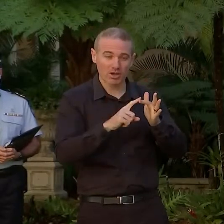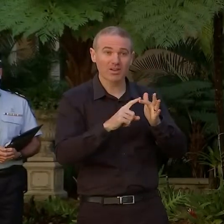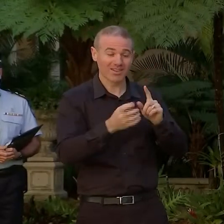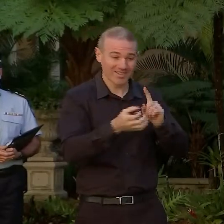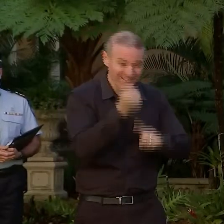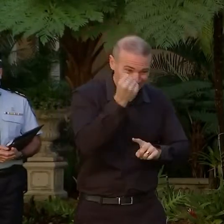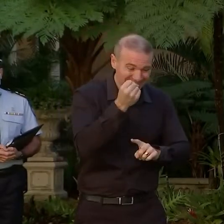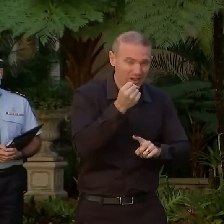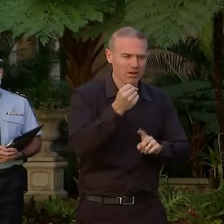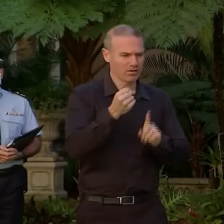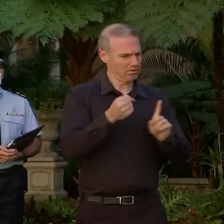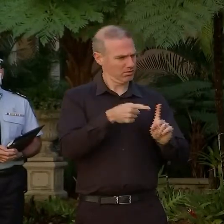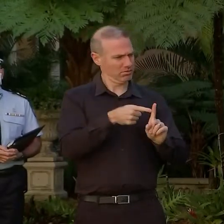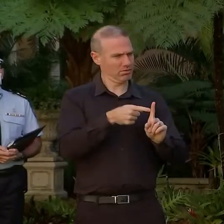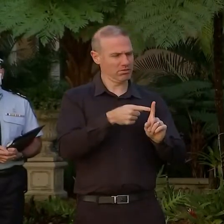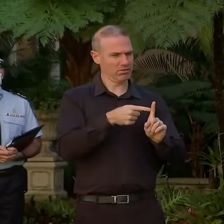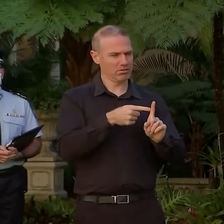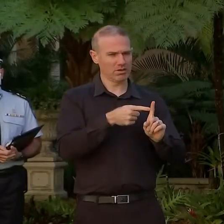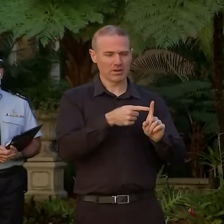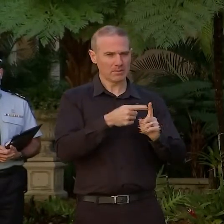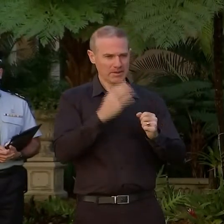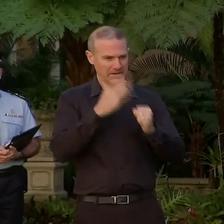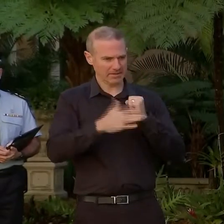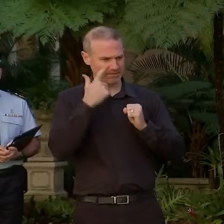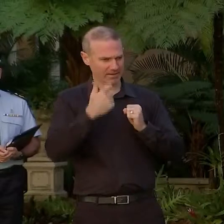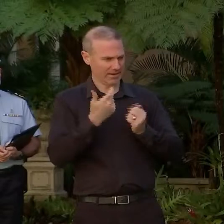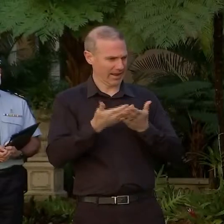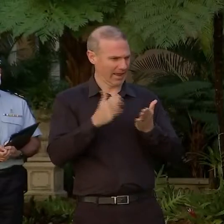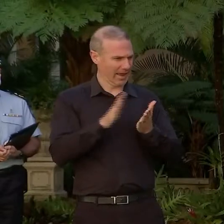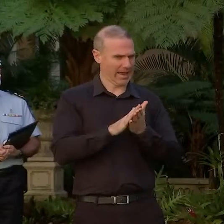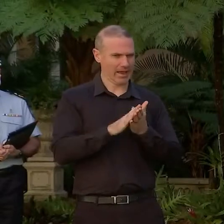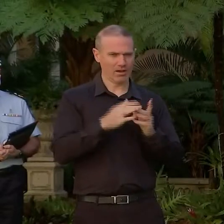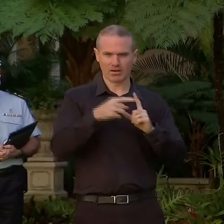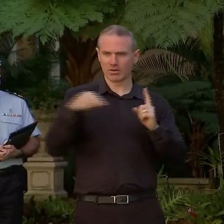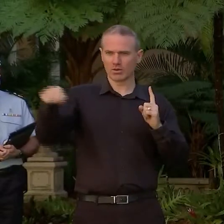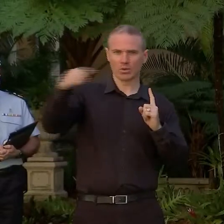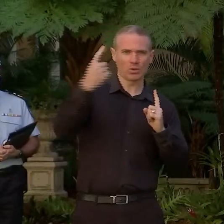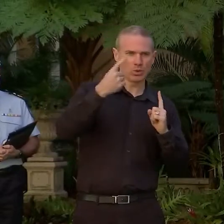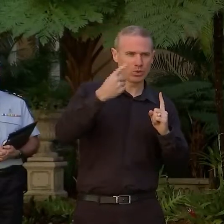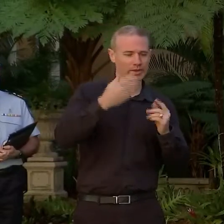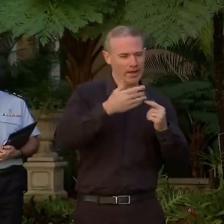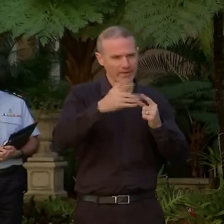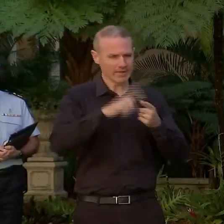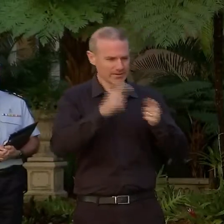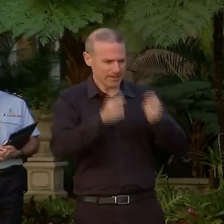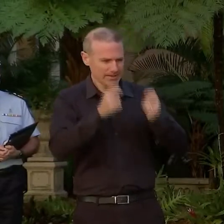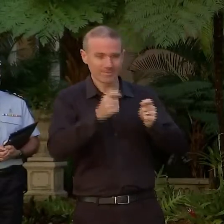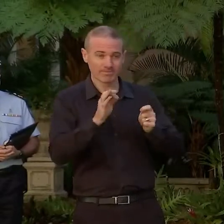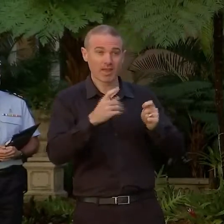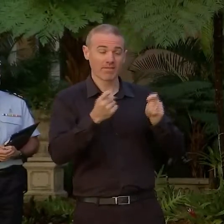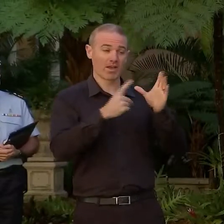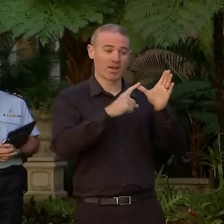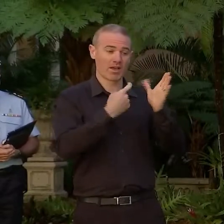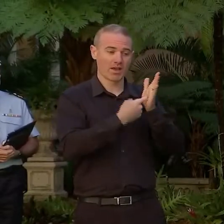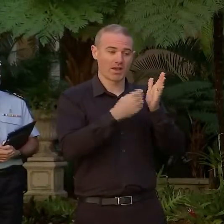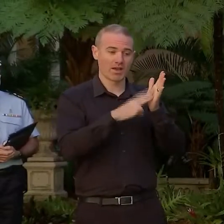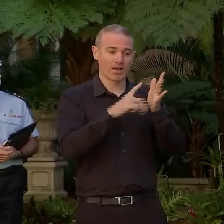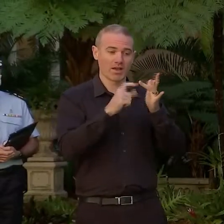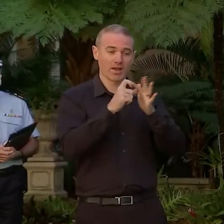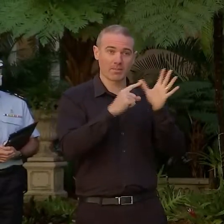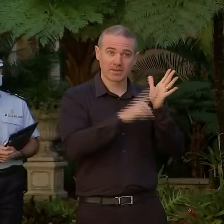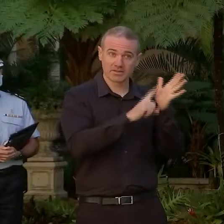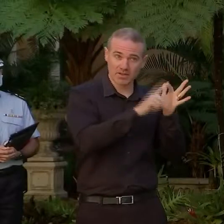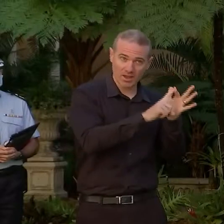found the cause of that detection, but since then they haven't had any. So they have had Armidale and Coffs